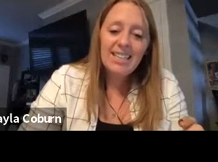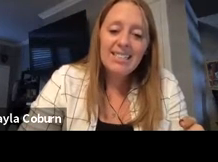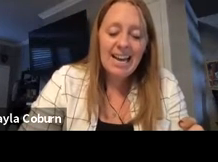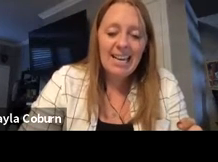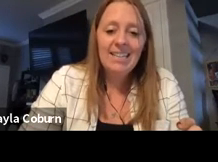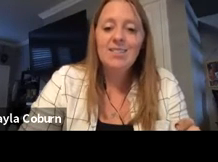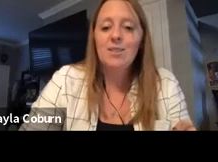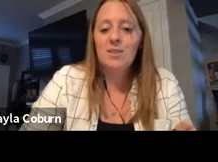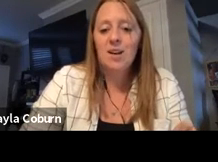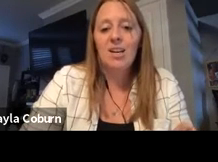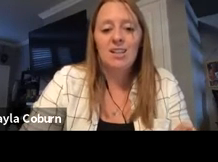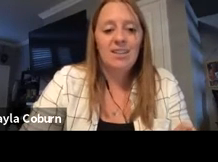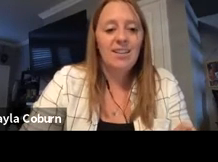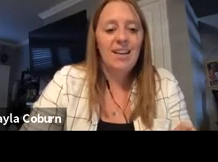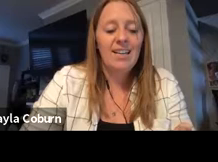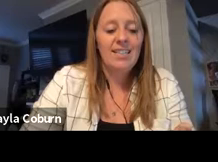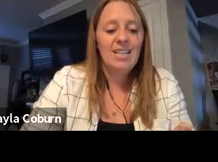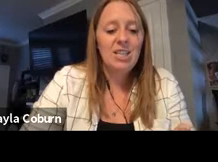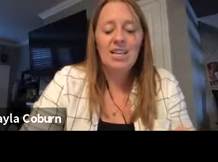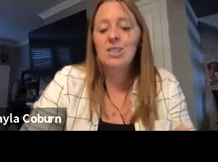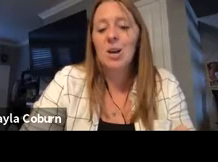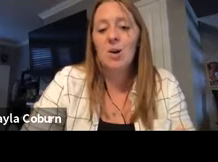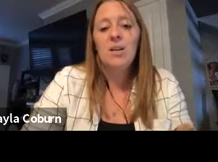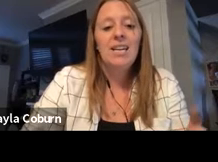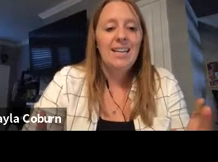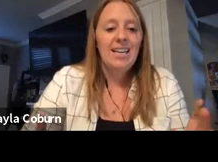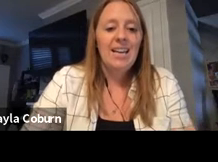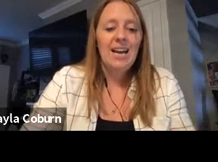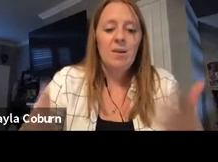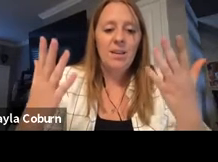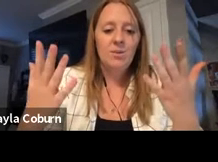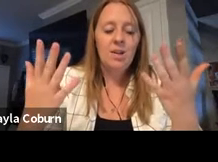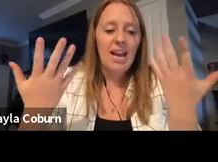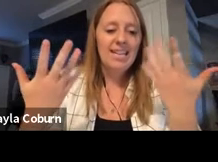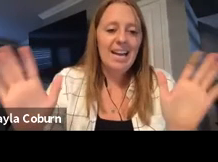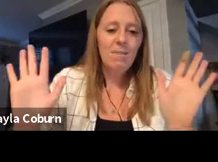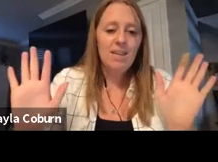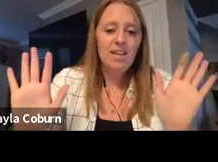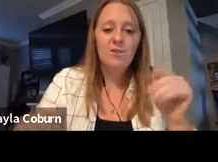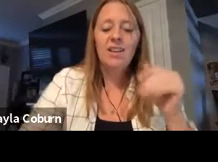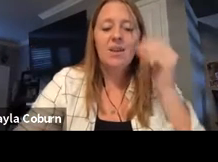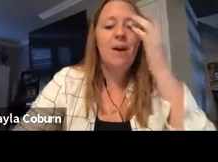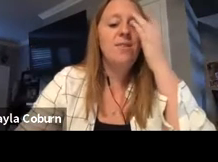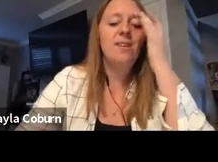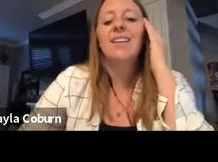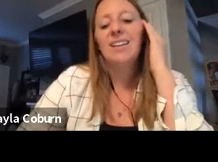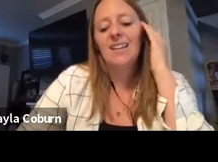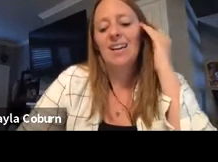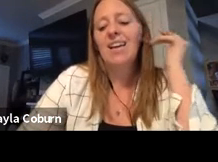good sign to start teaching. So it's with your hands up and then you flick them